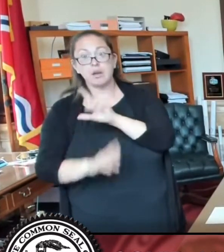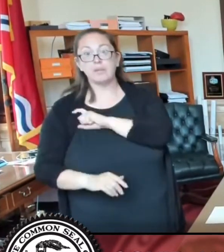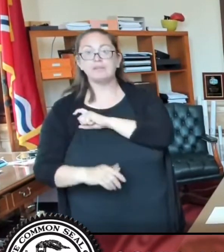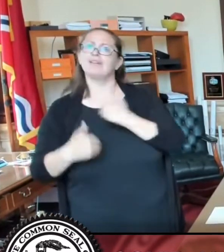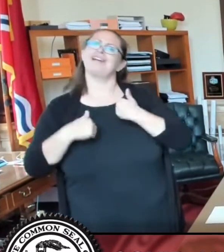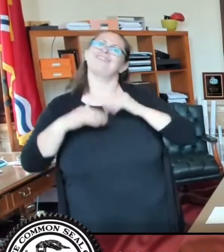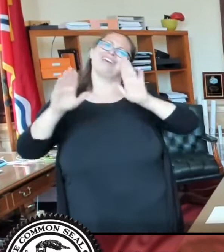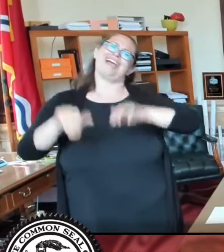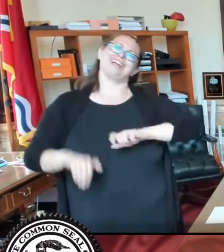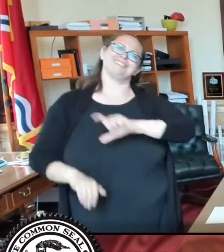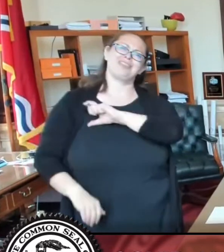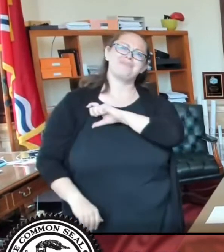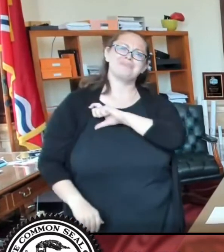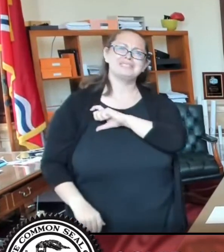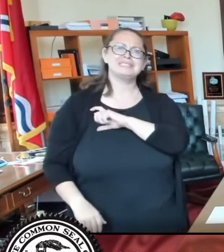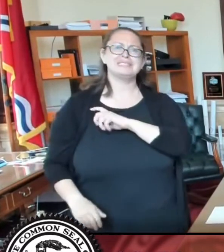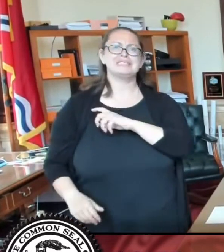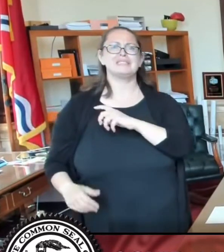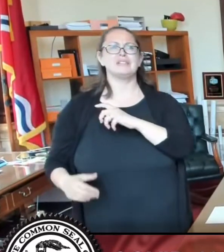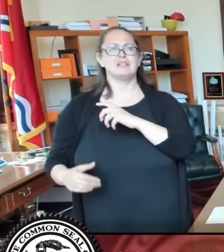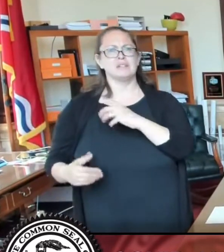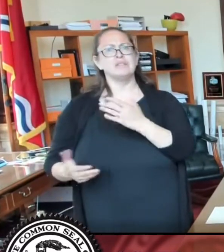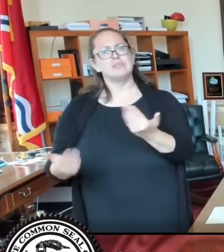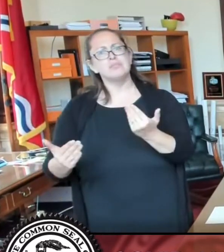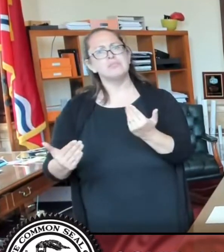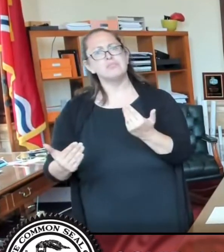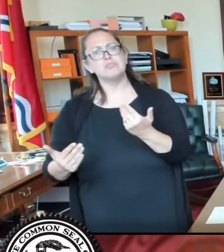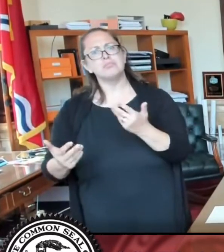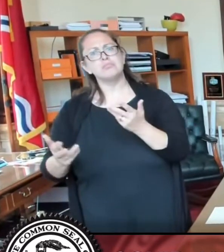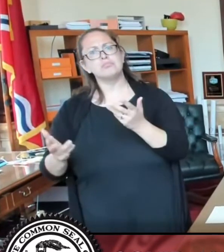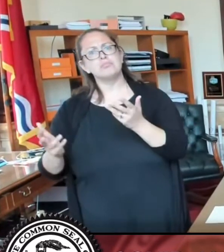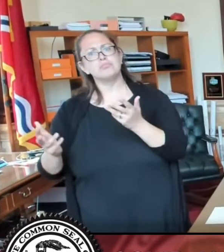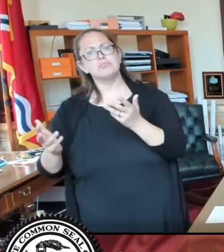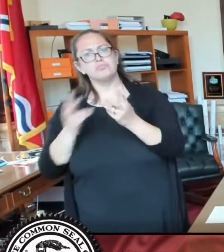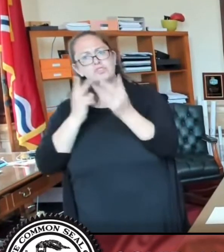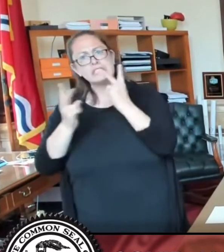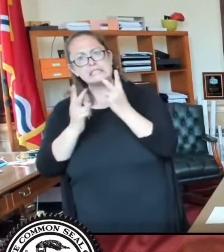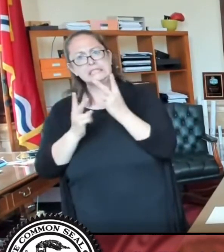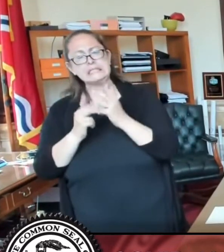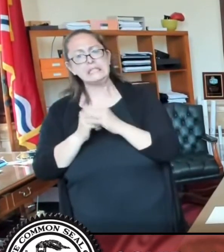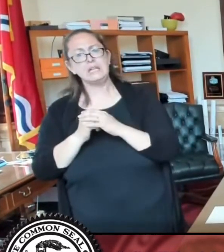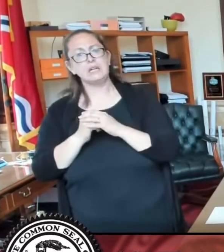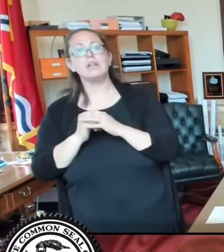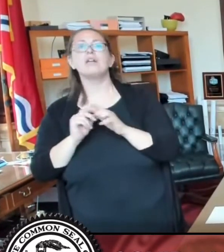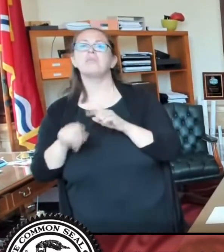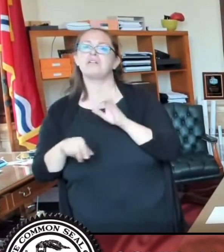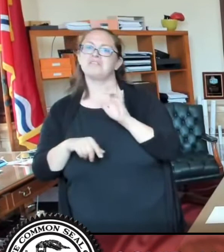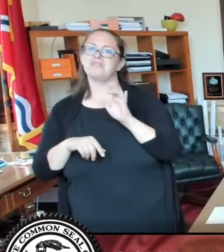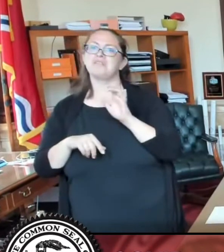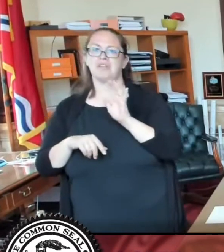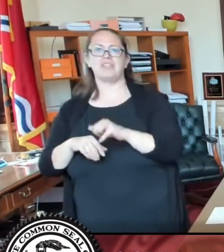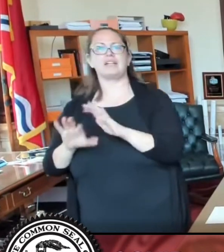department, and we'd love to visit with you about that. But that's how we determine the number of officers that we're short.